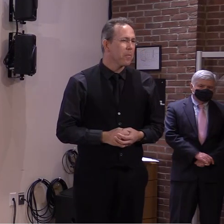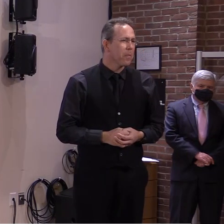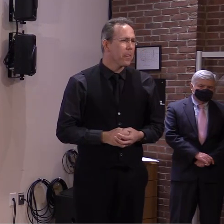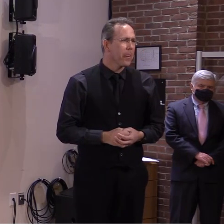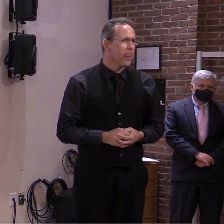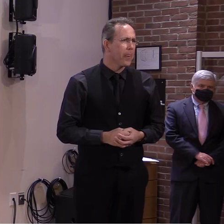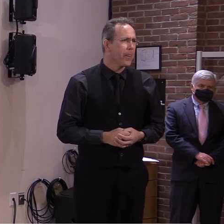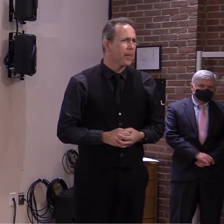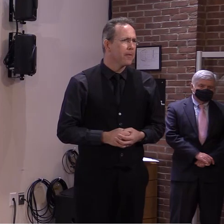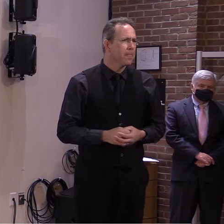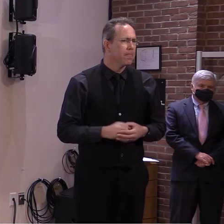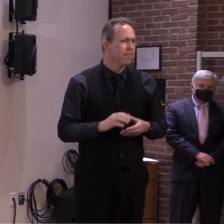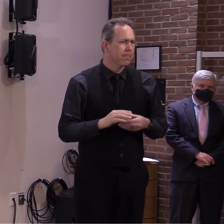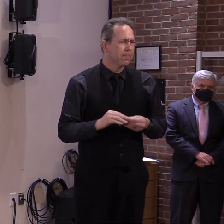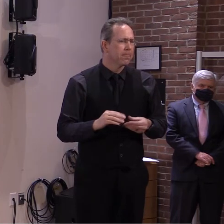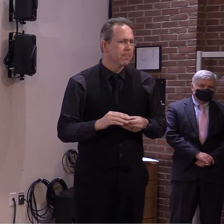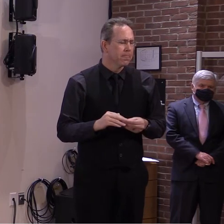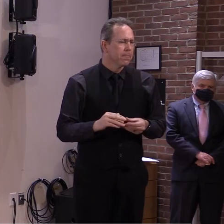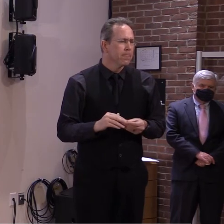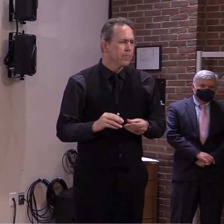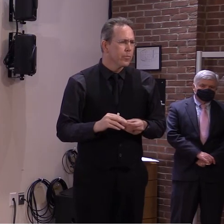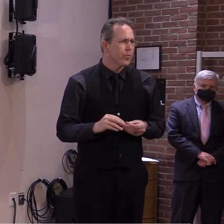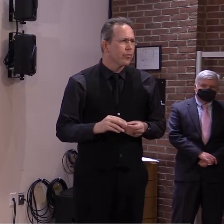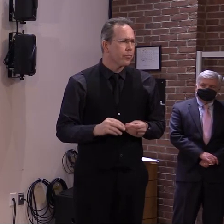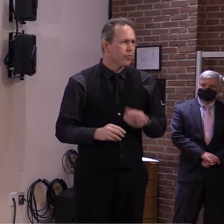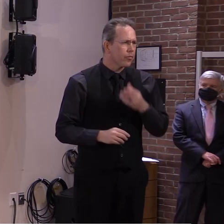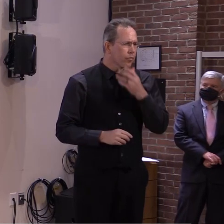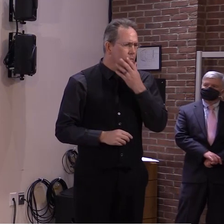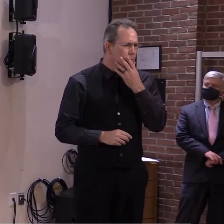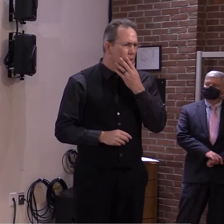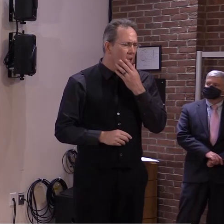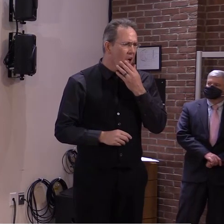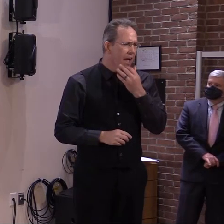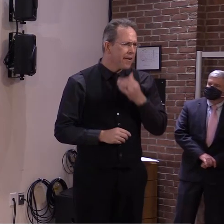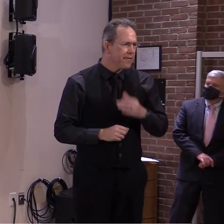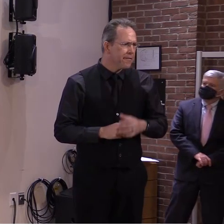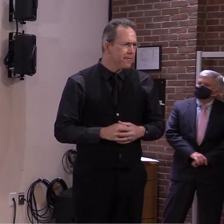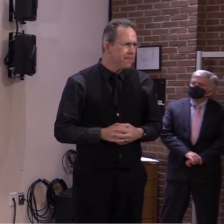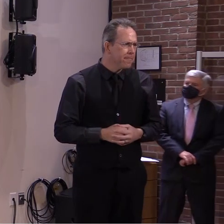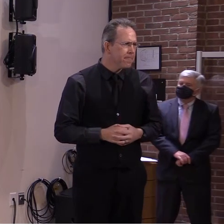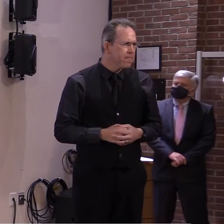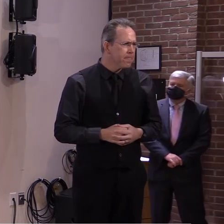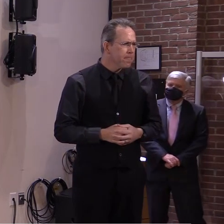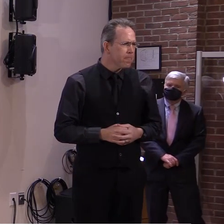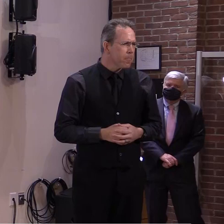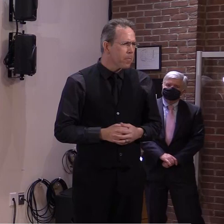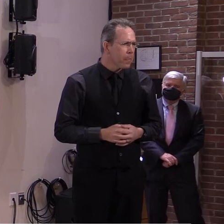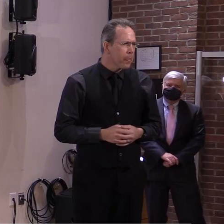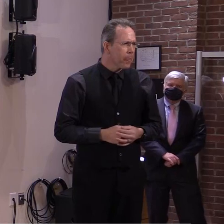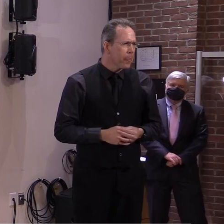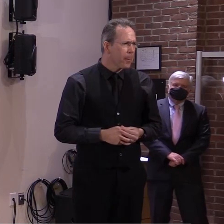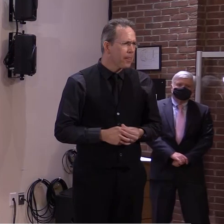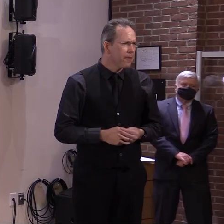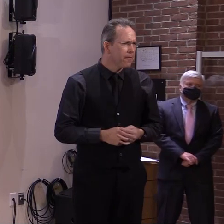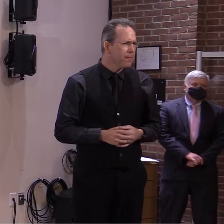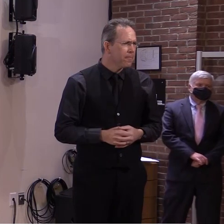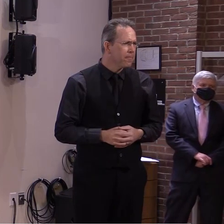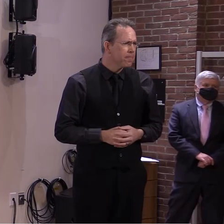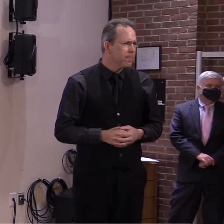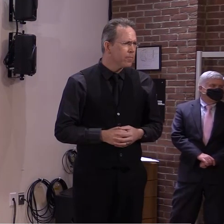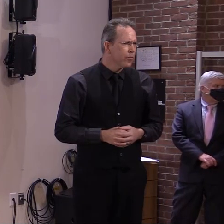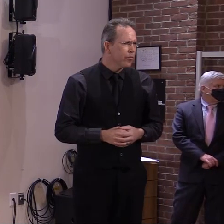Have any towns reached out to VTrans for help with mud season? And are you still under the impression